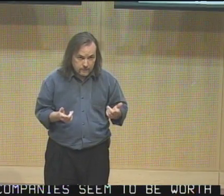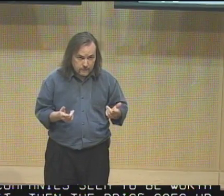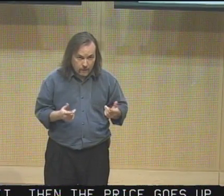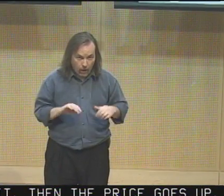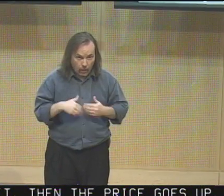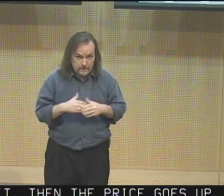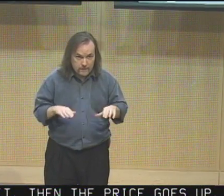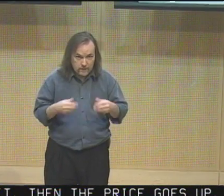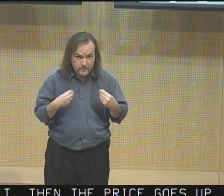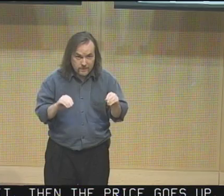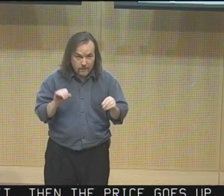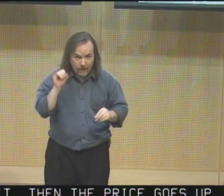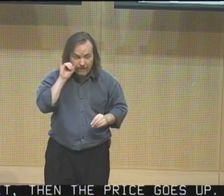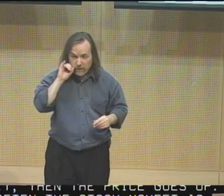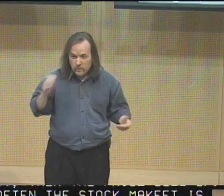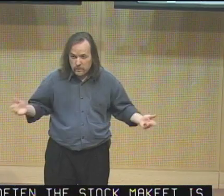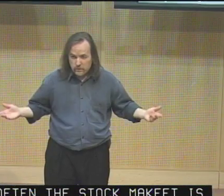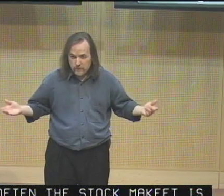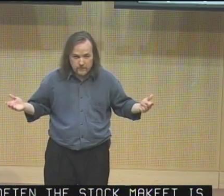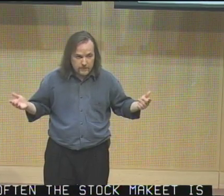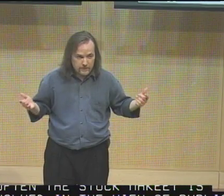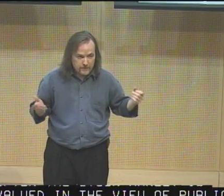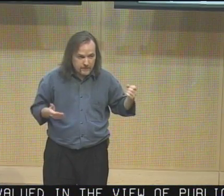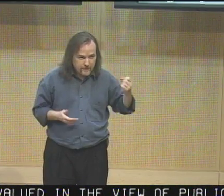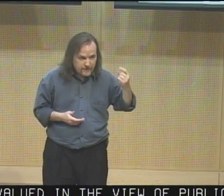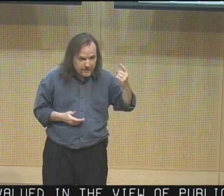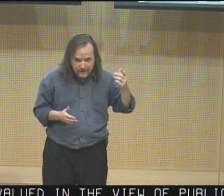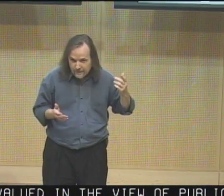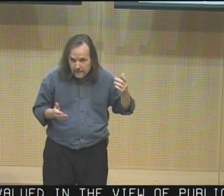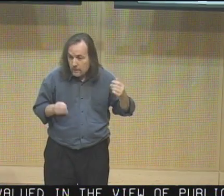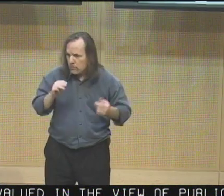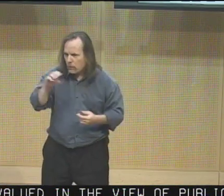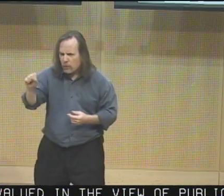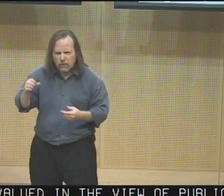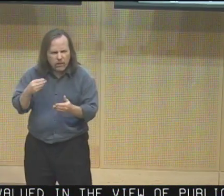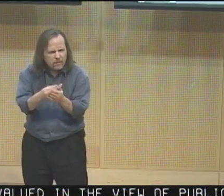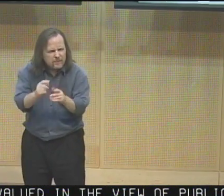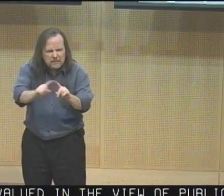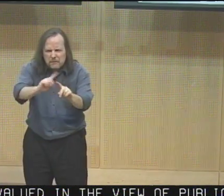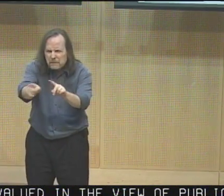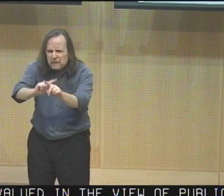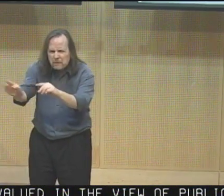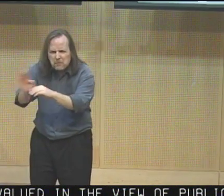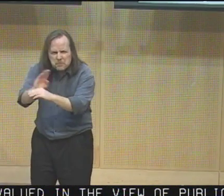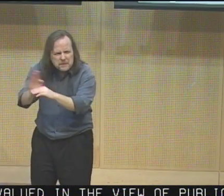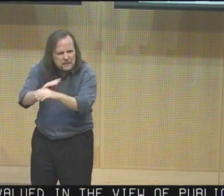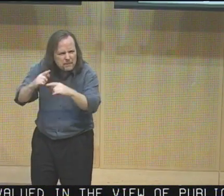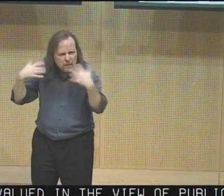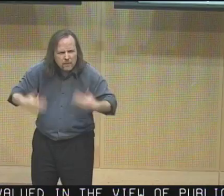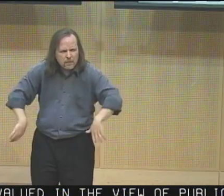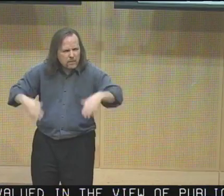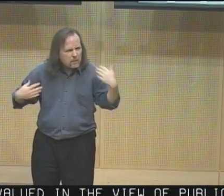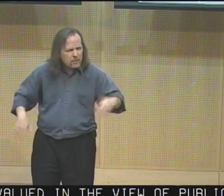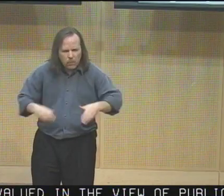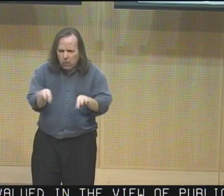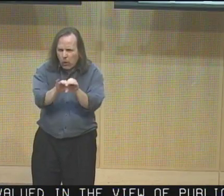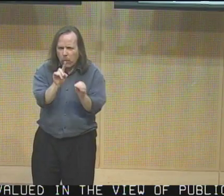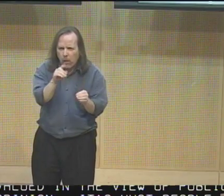their opinion. But like if you think about Apple, all they do is sell iPhones. But there are other businesses on the market